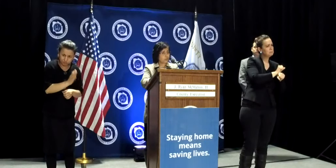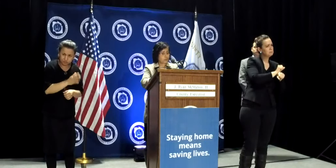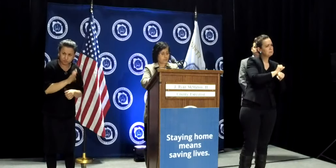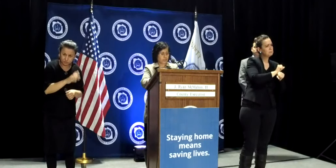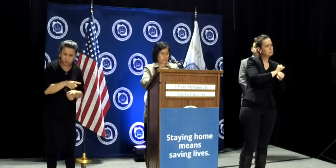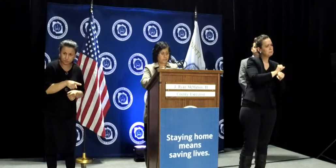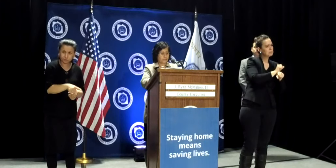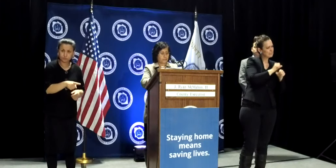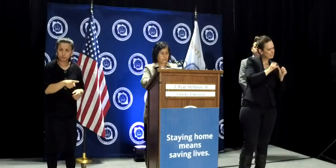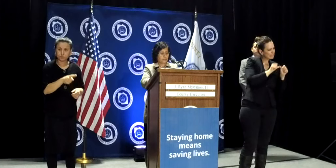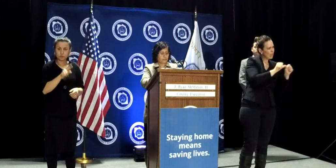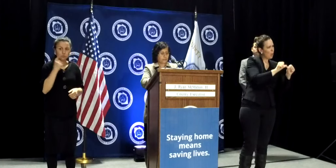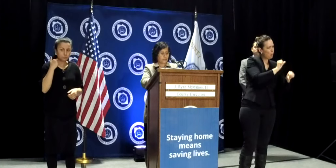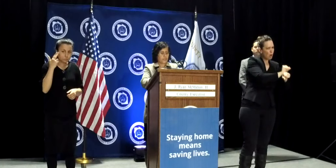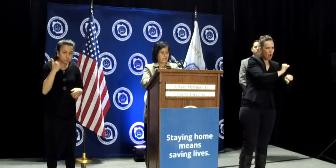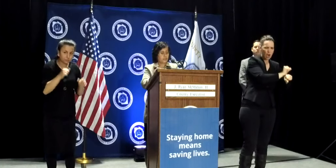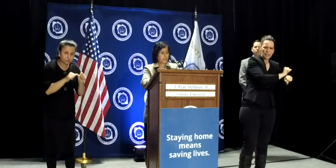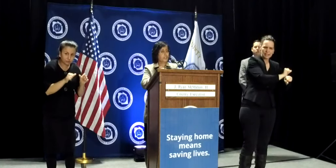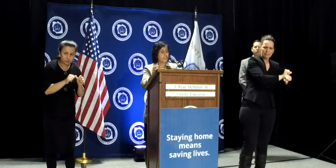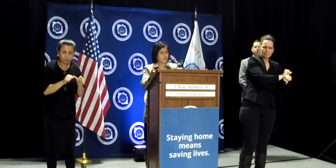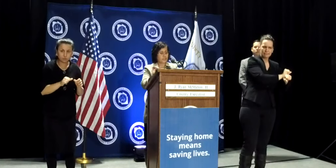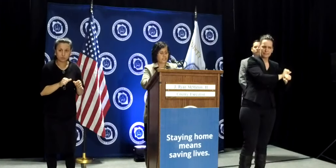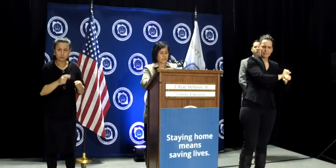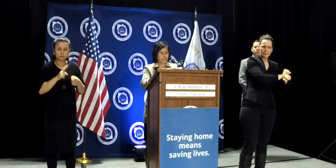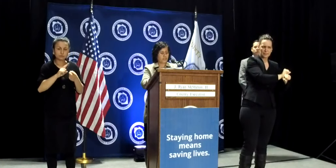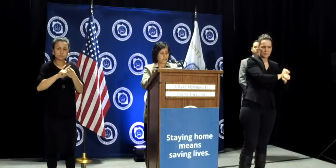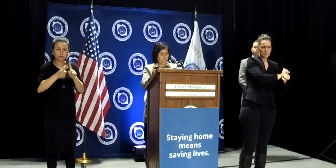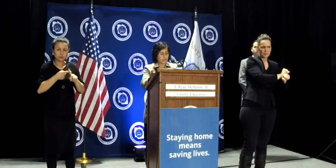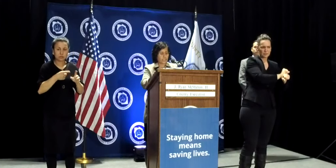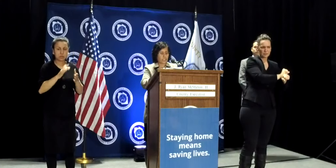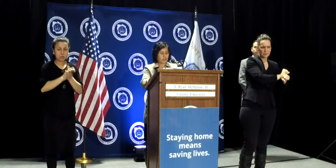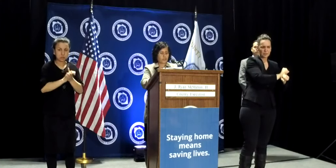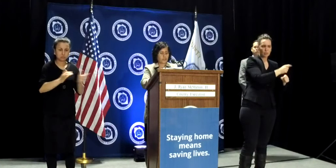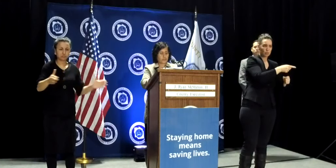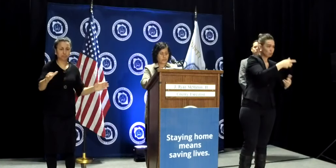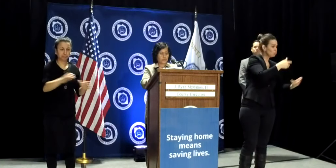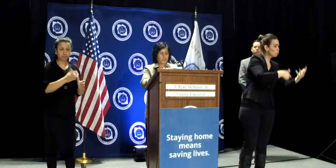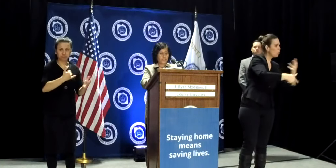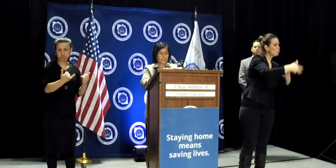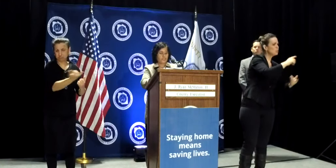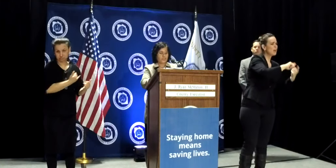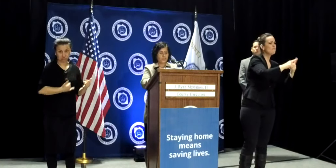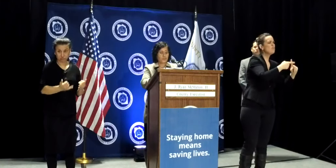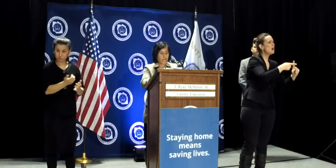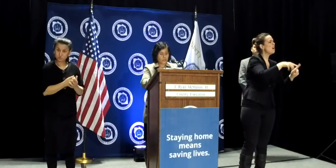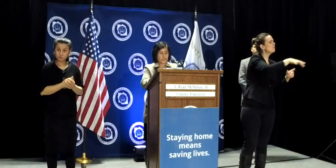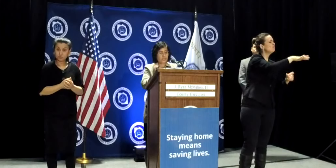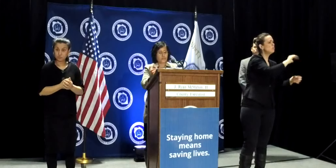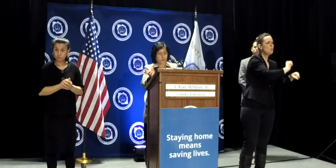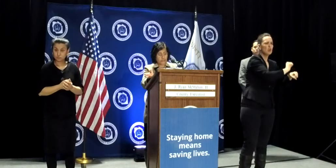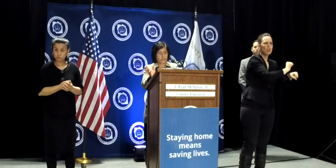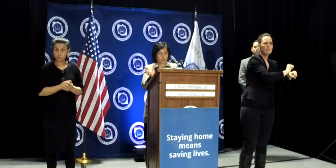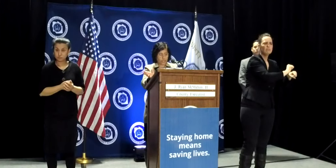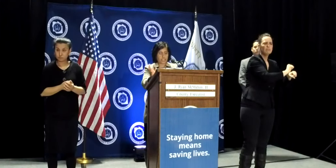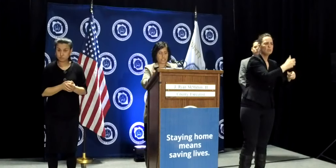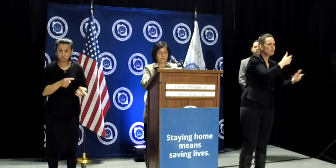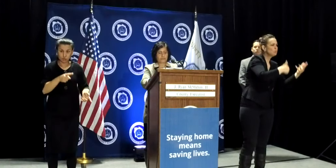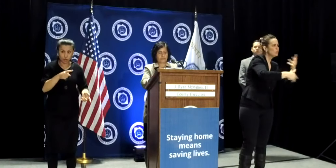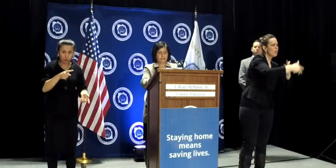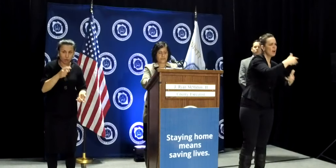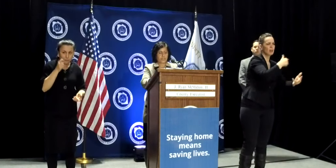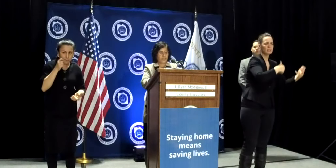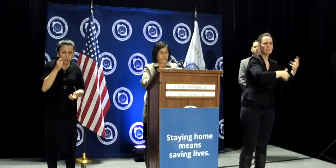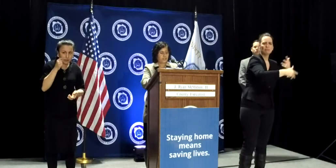up with his social circle. The son, that means the grandson of the elderly couple, improved through now son's wife is quite